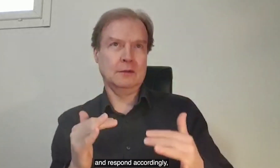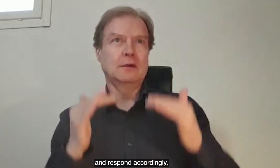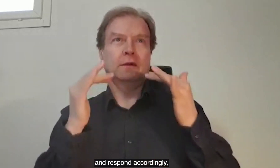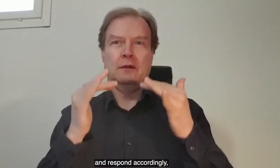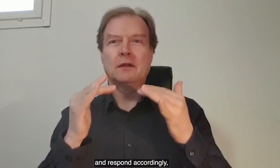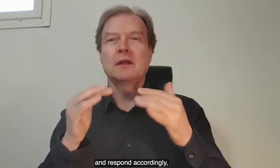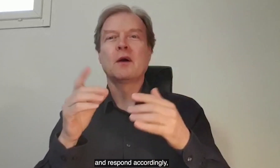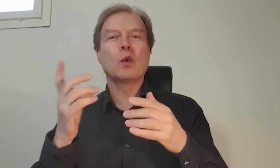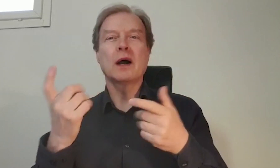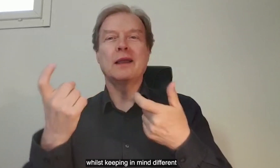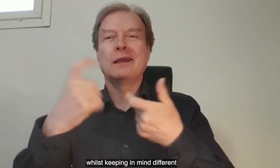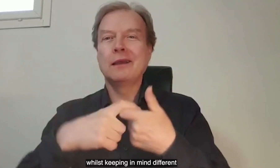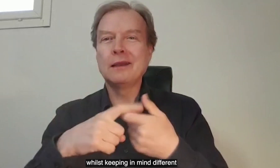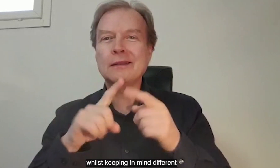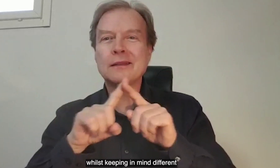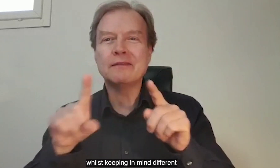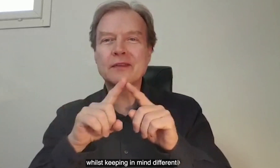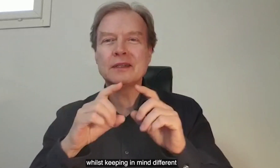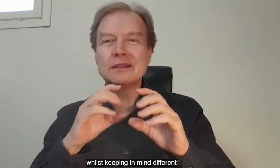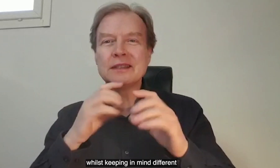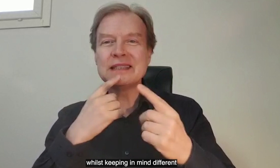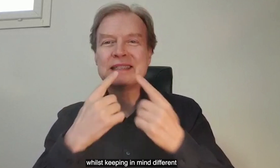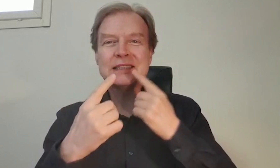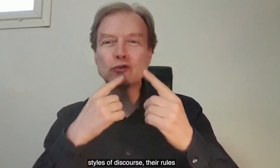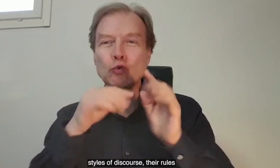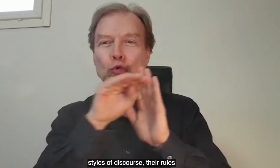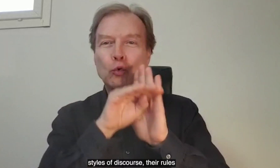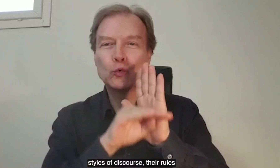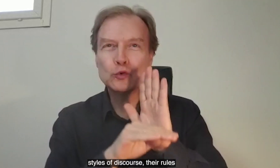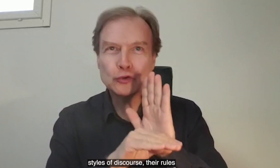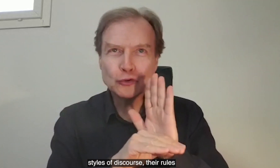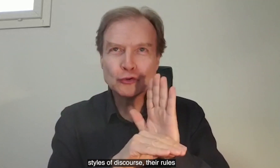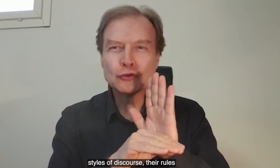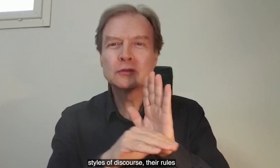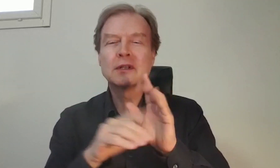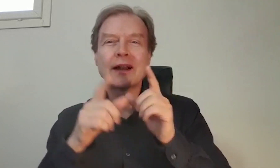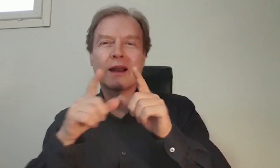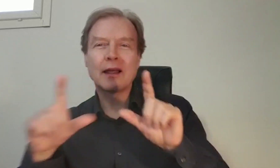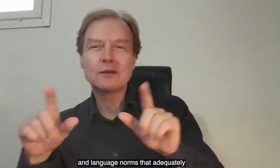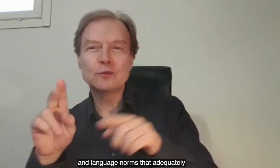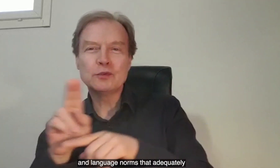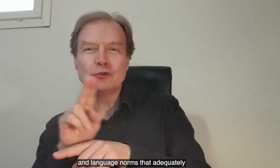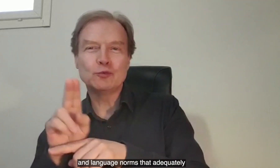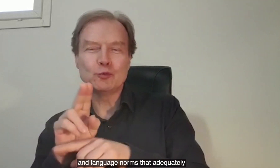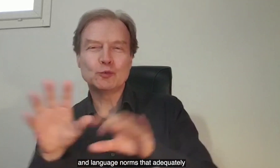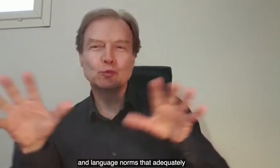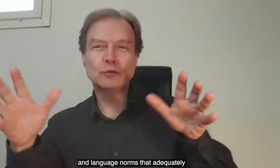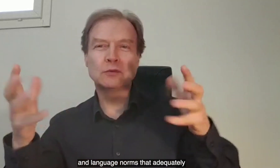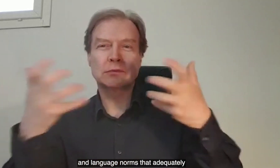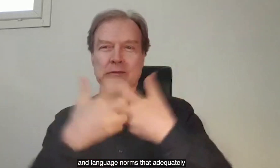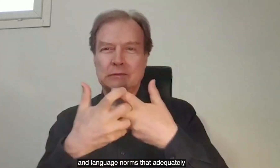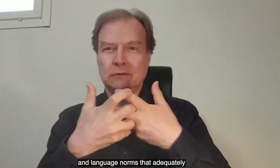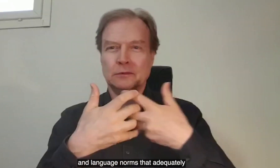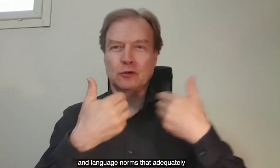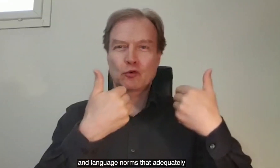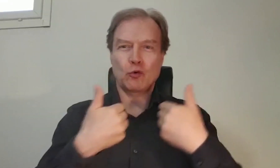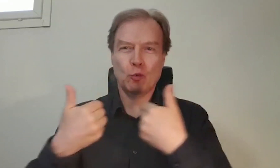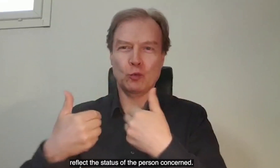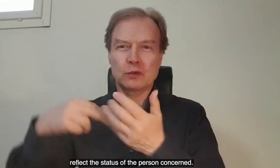and respond accordingly, whilst keeping in mind different styles of discourse, their rules, and language norms that